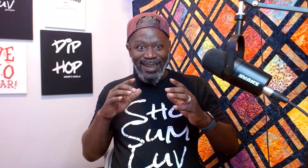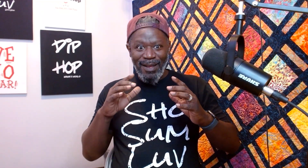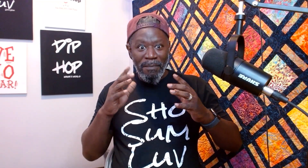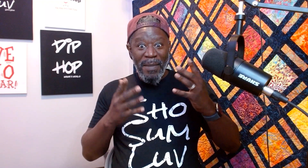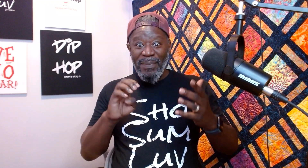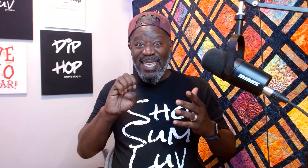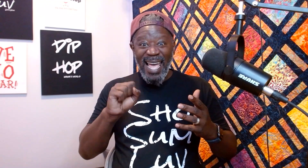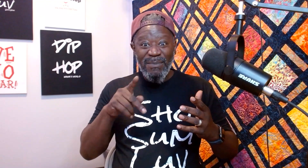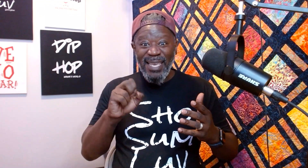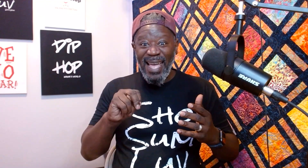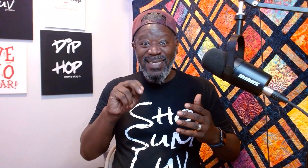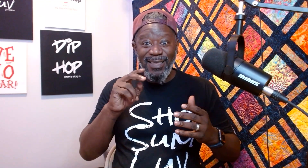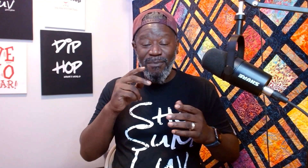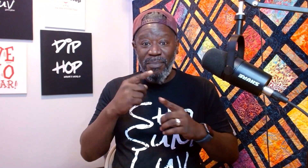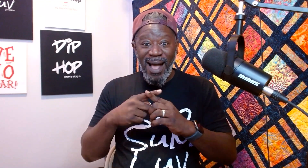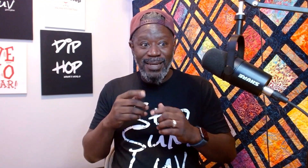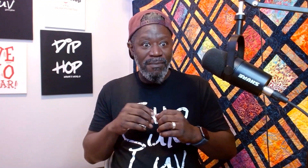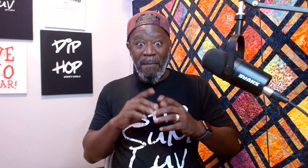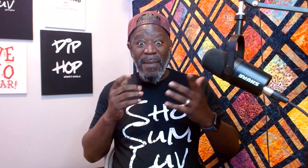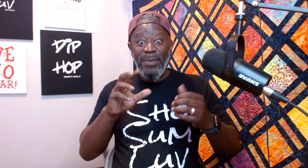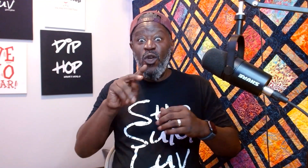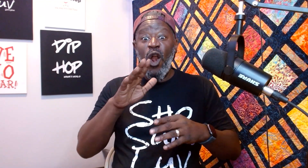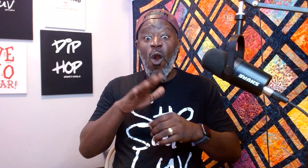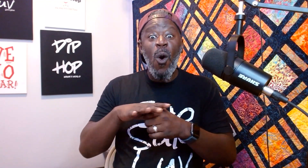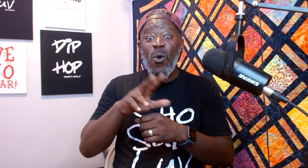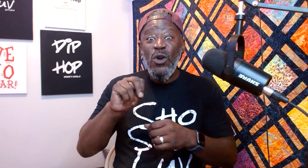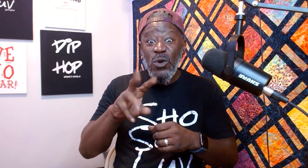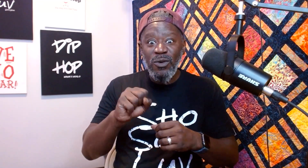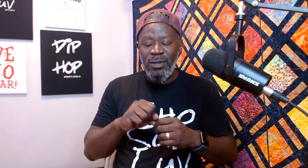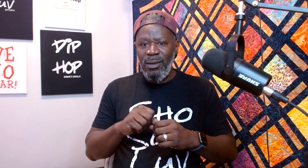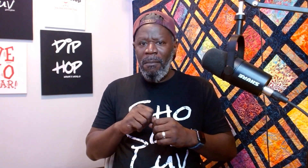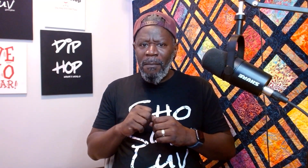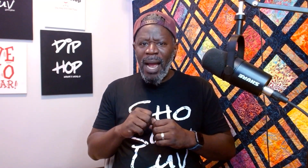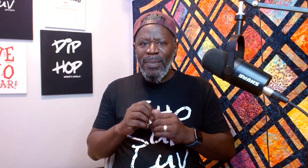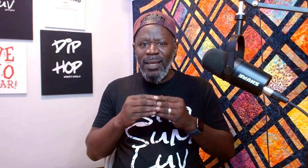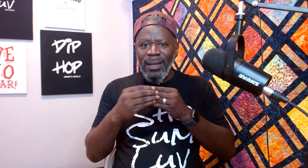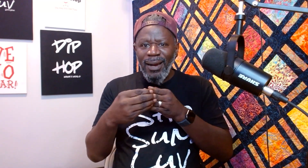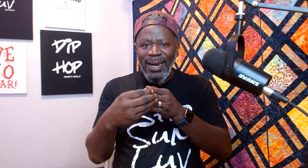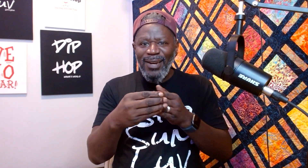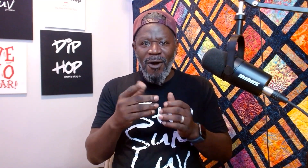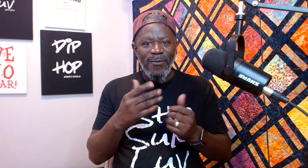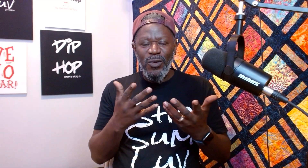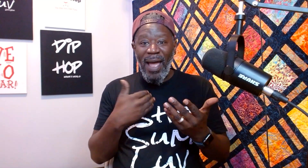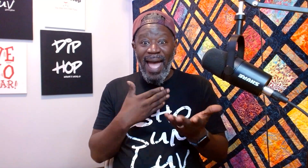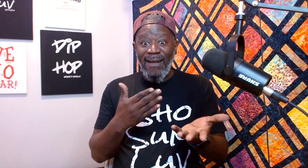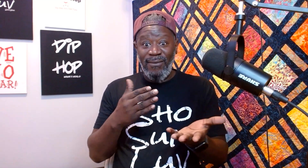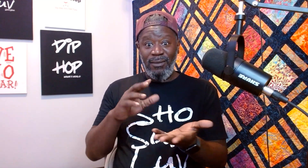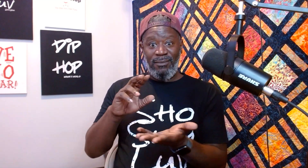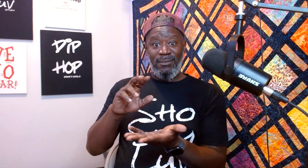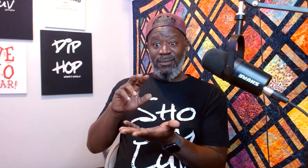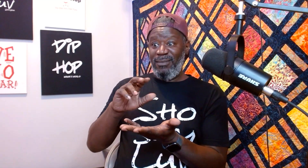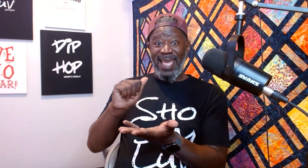NHL, maybe ESPN Plus, maybe your local news might be leading off to